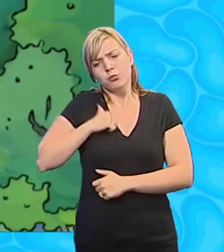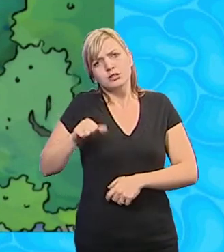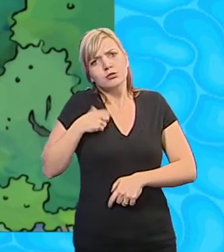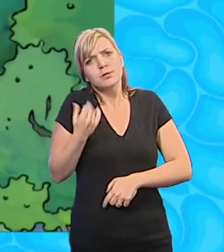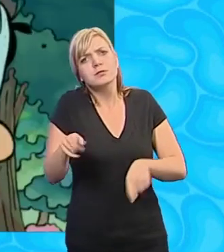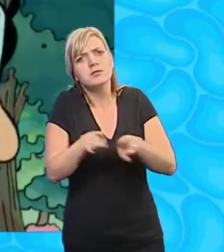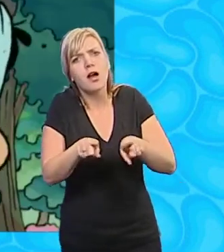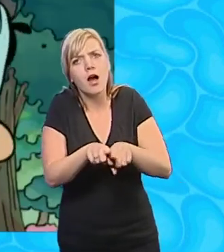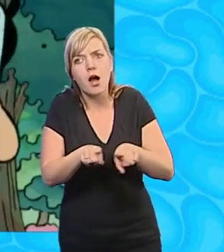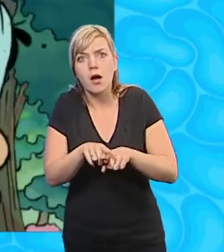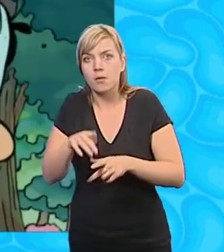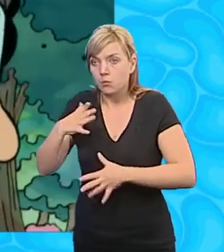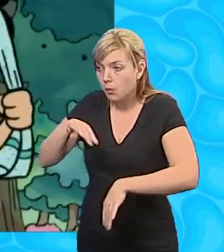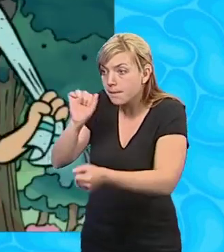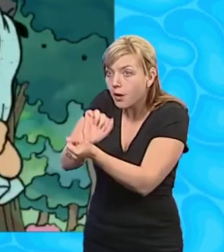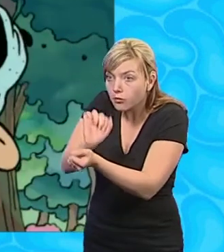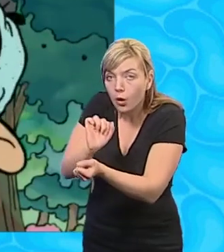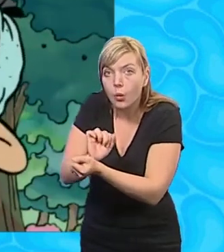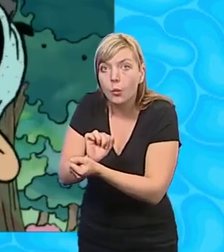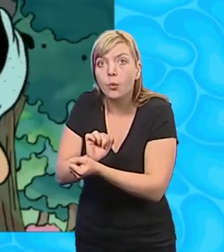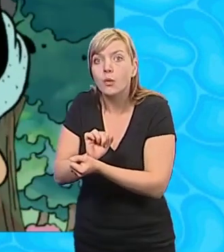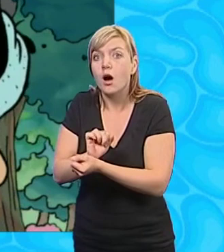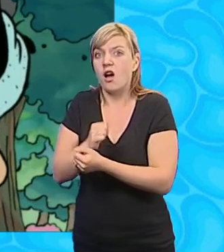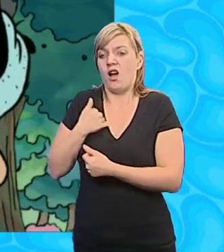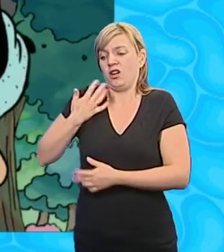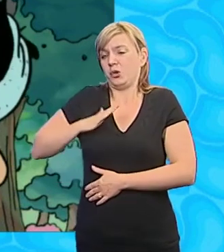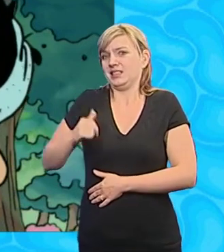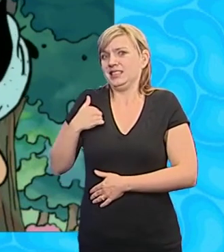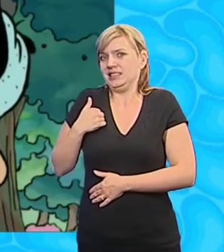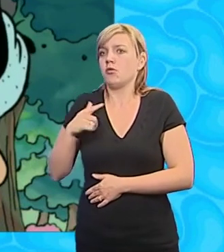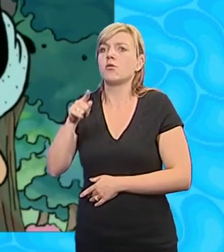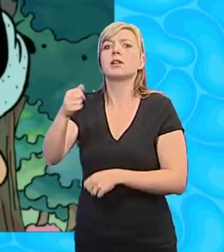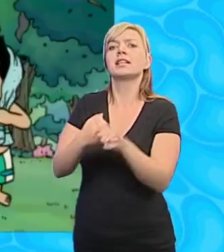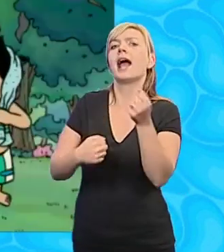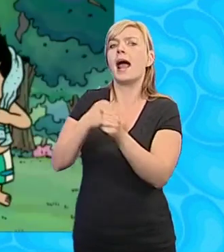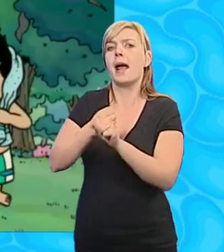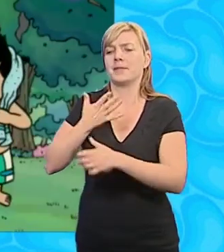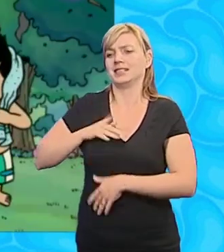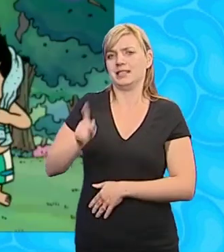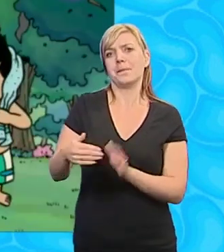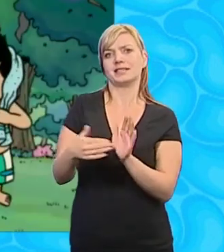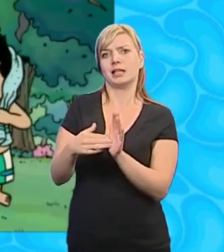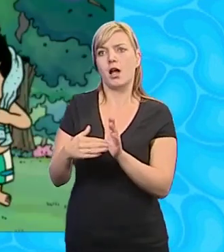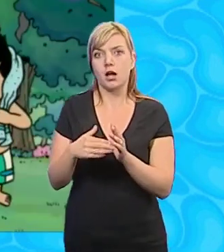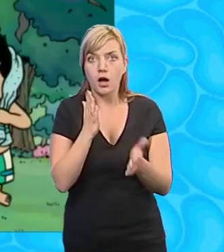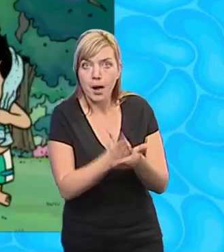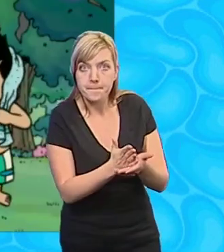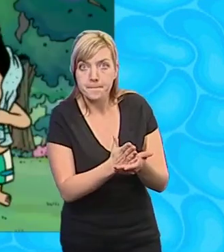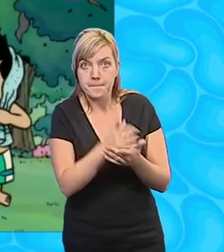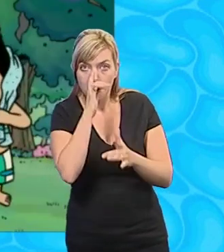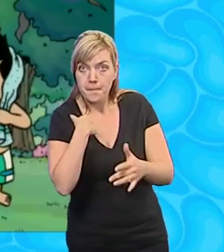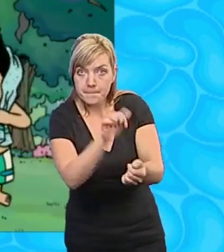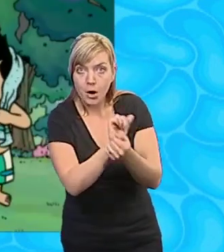Like it? Would you like to borrow it for a few days? I don't really need it until our game on Monday. Really? I could borrow